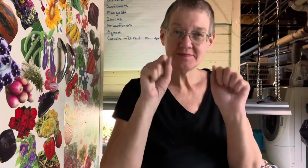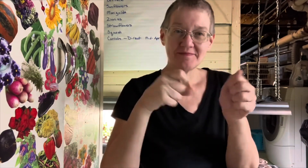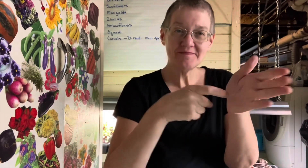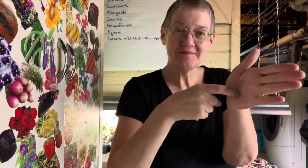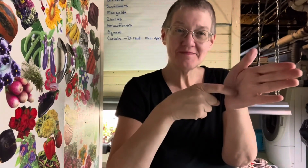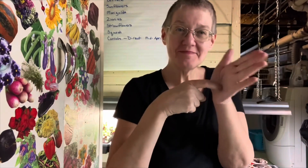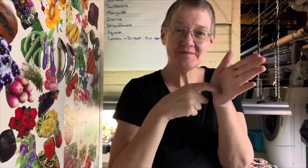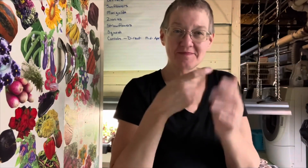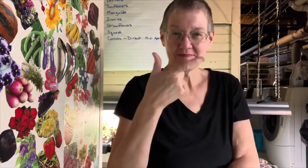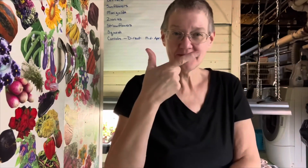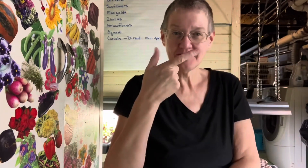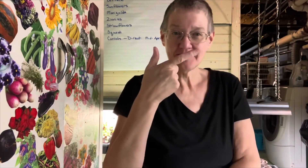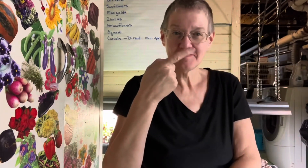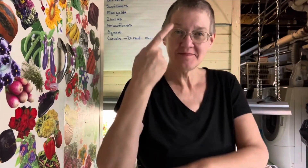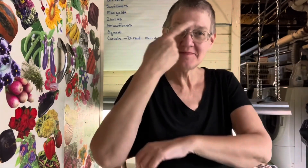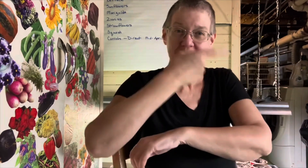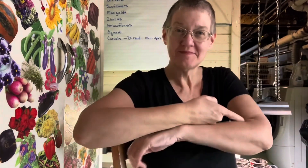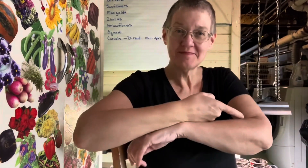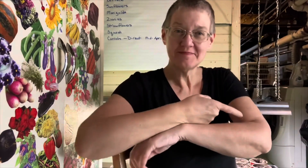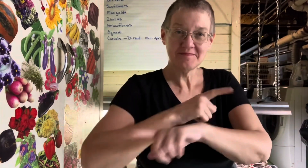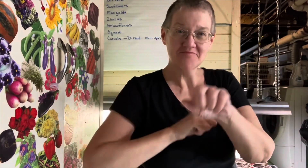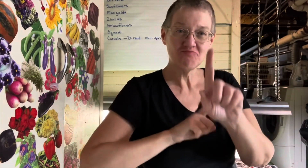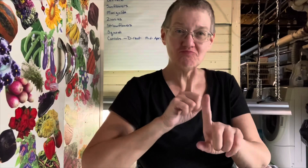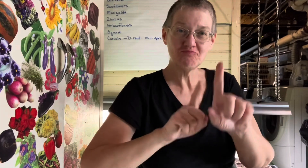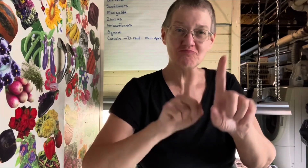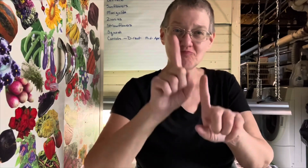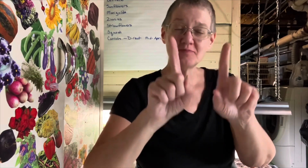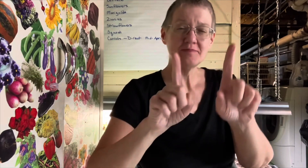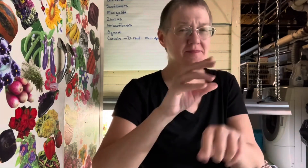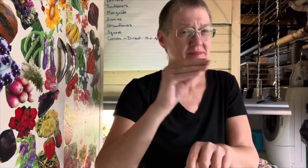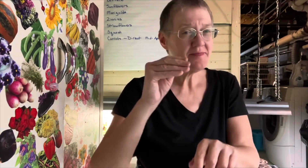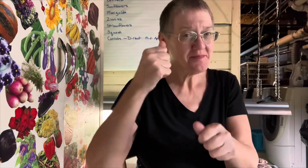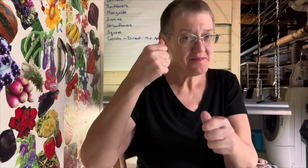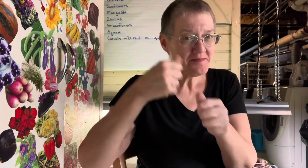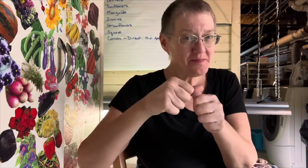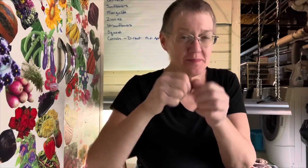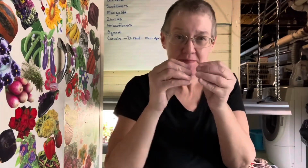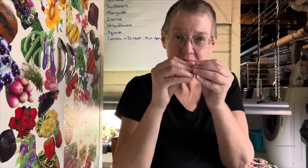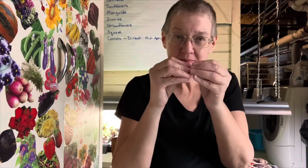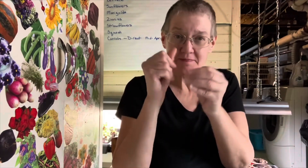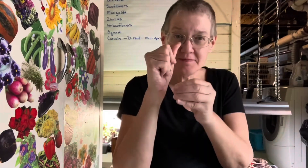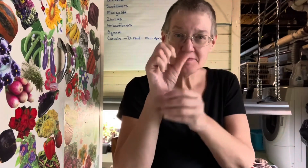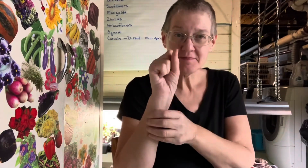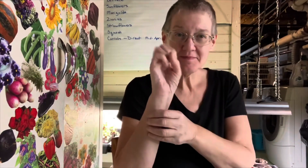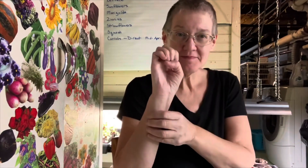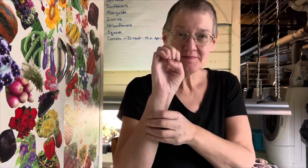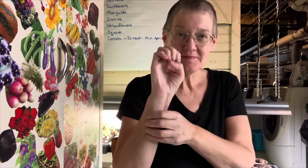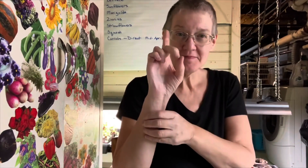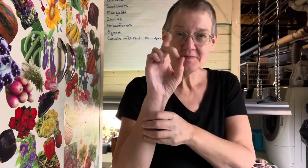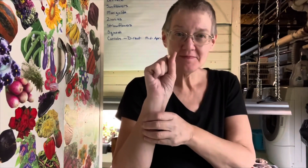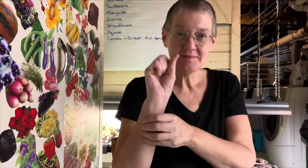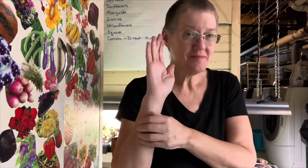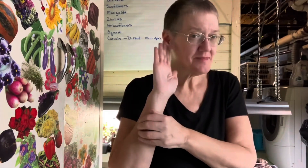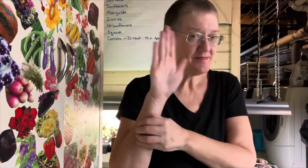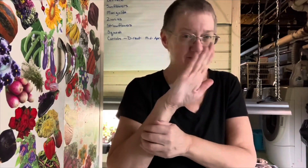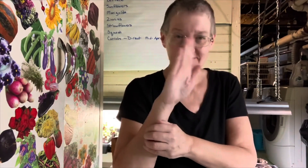ones are small because it can take 21 days to germinate. And remember, most of